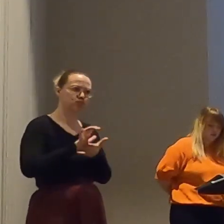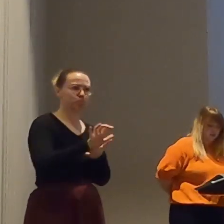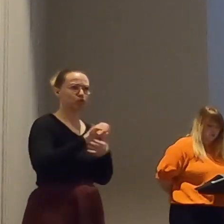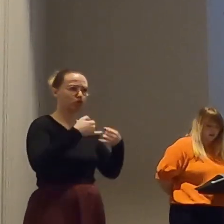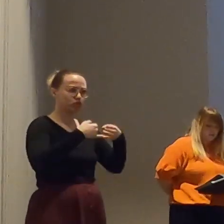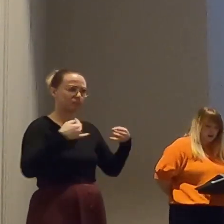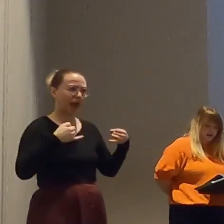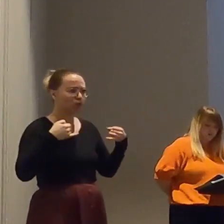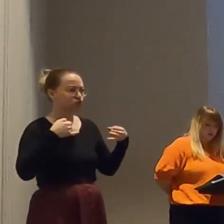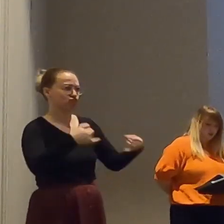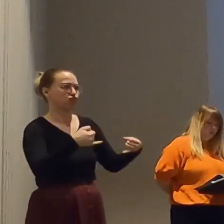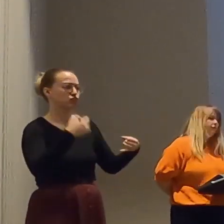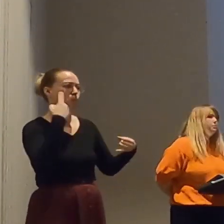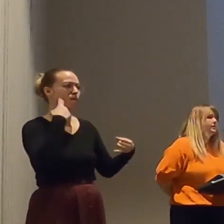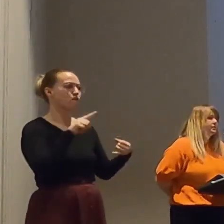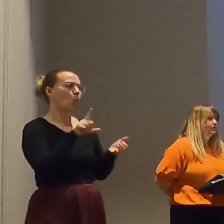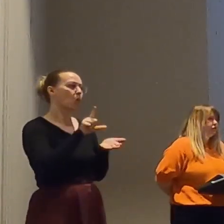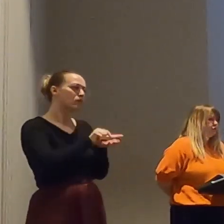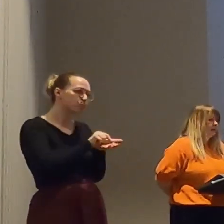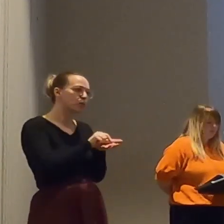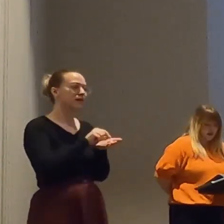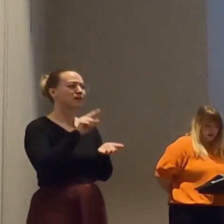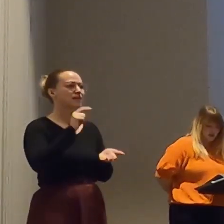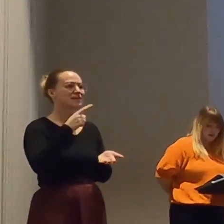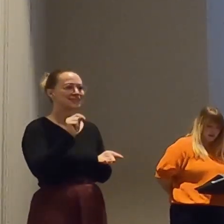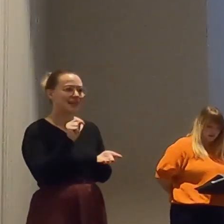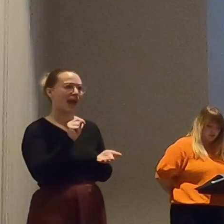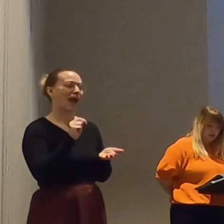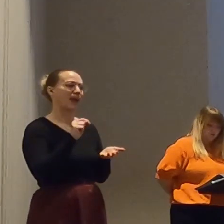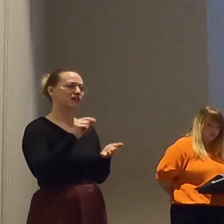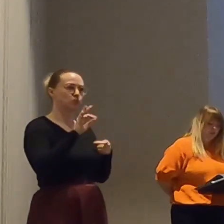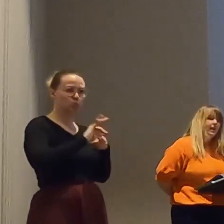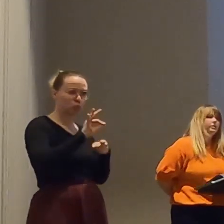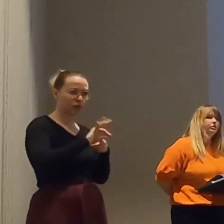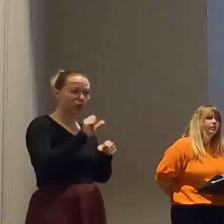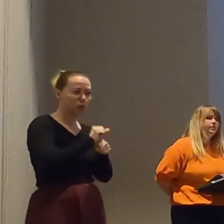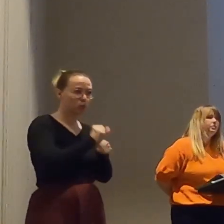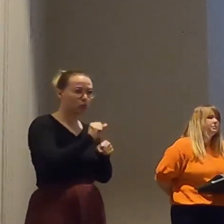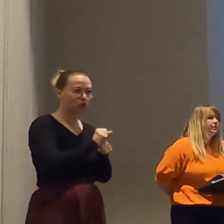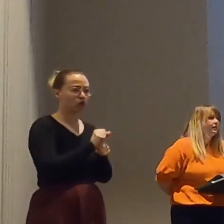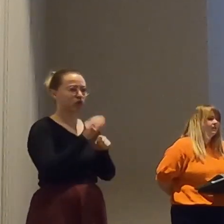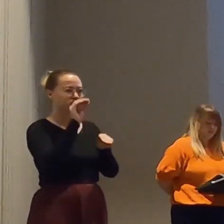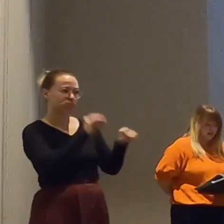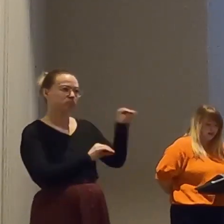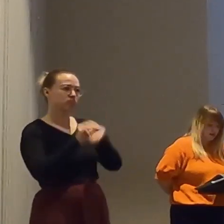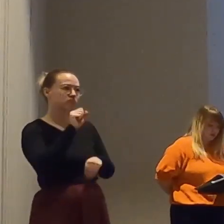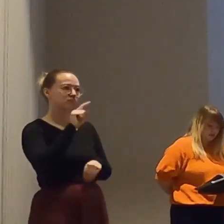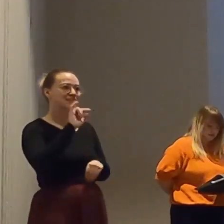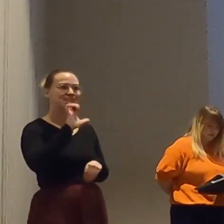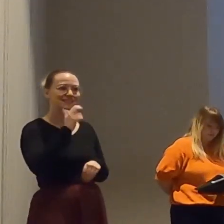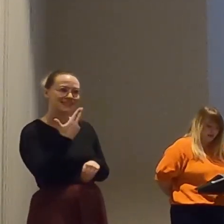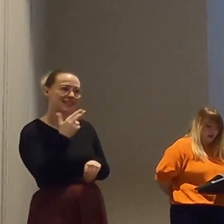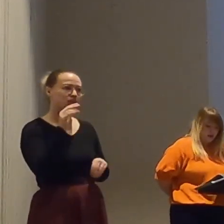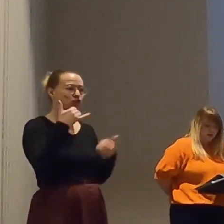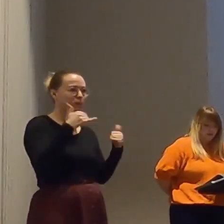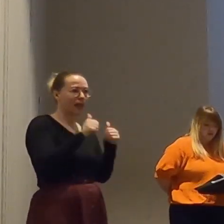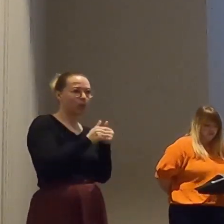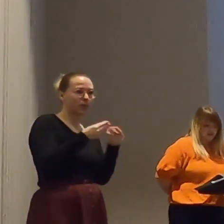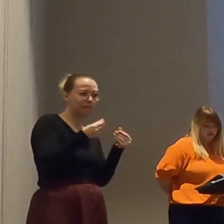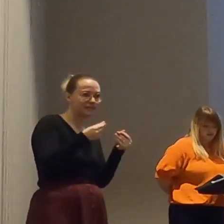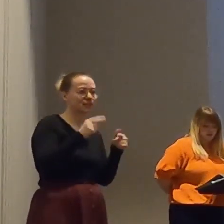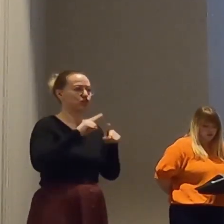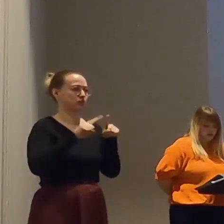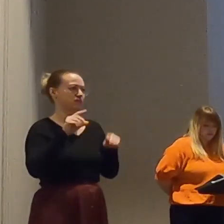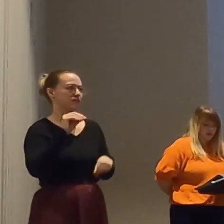textile and quilting work by exploring new forms of stitchery, irregular shapes, textures, materials, and objects. A